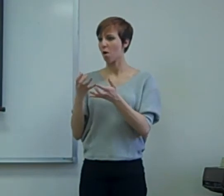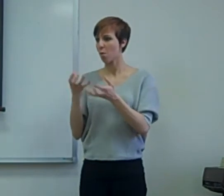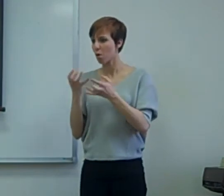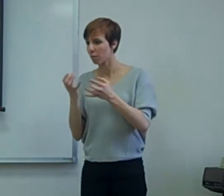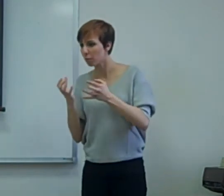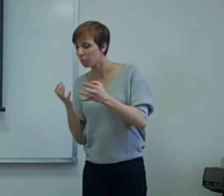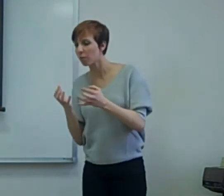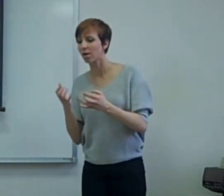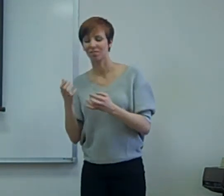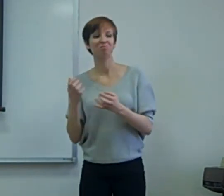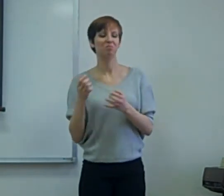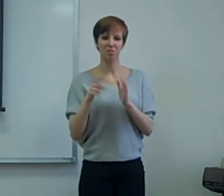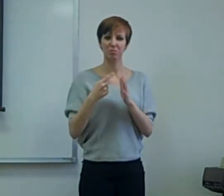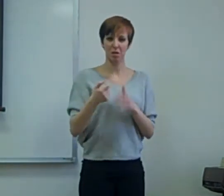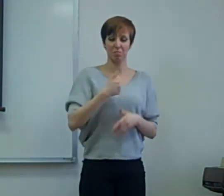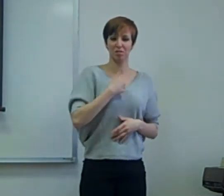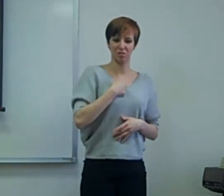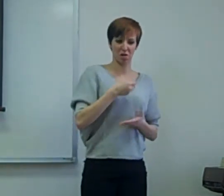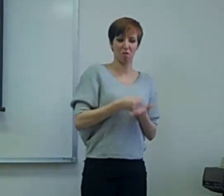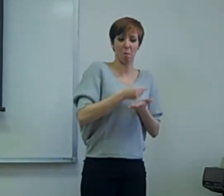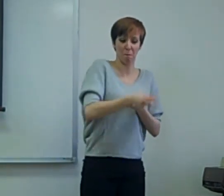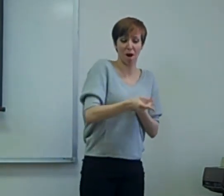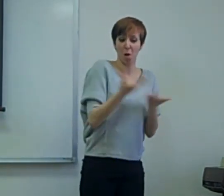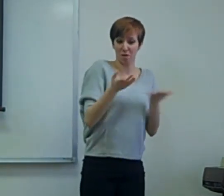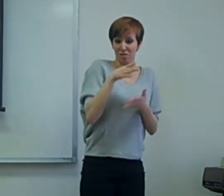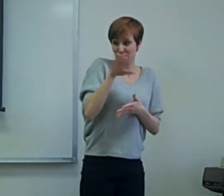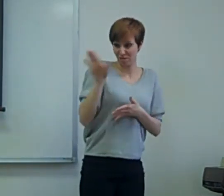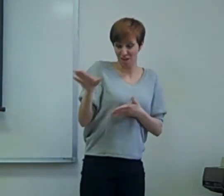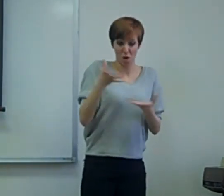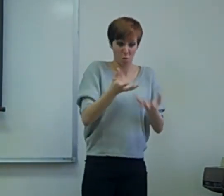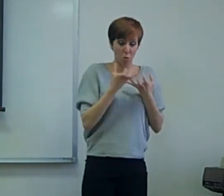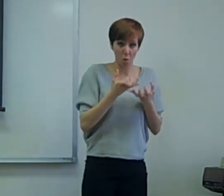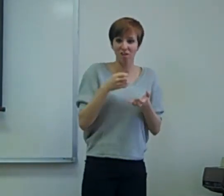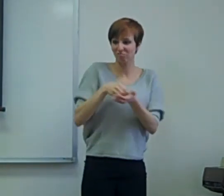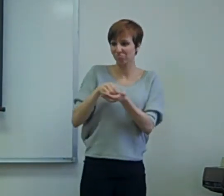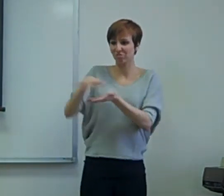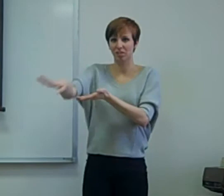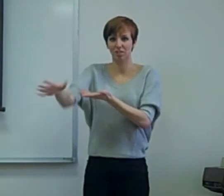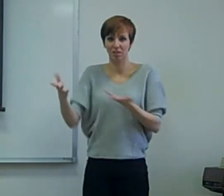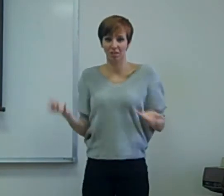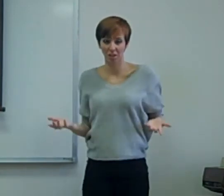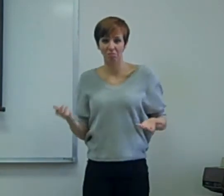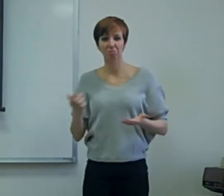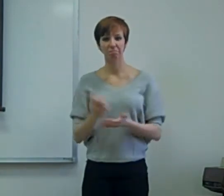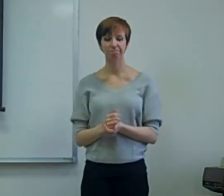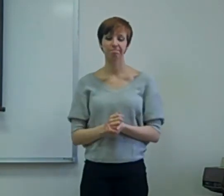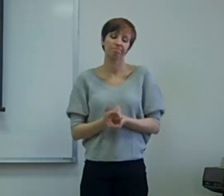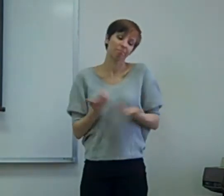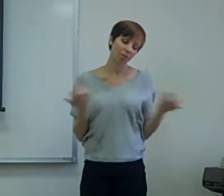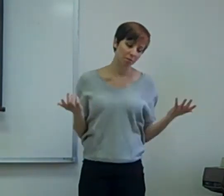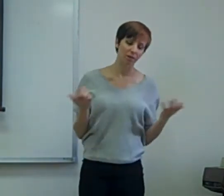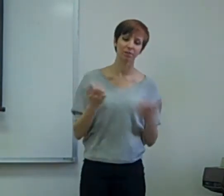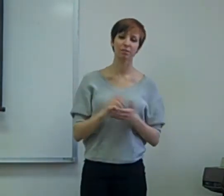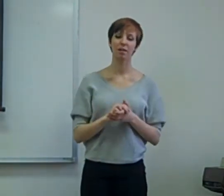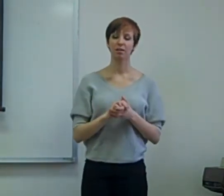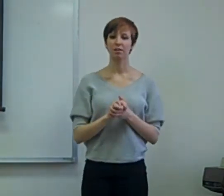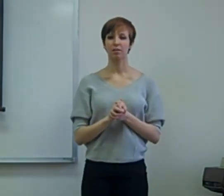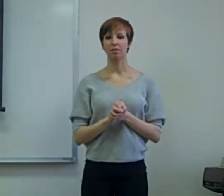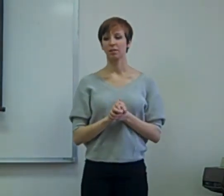I'll send it to them, and anonymously, and they don't know where it came from, and so that's the kind of stuff I do. So, all right. So this is my final little